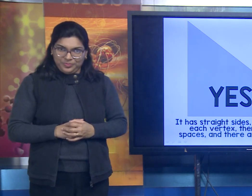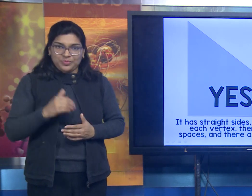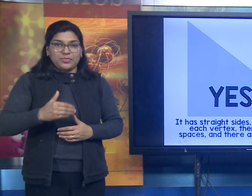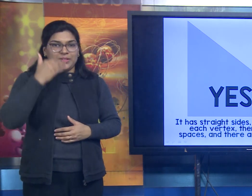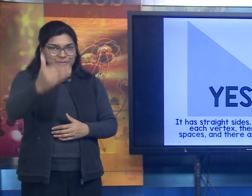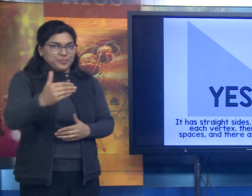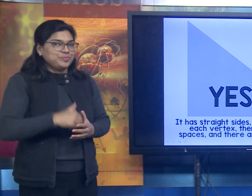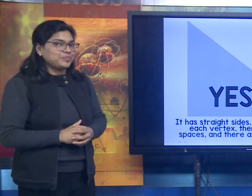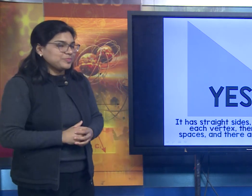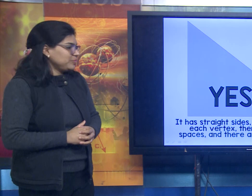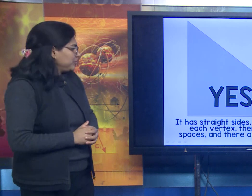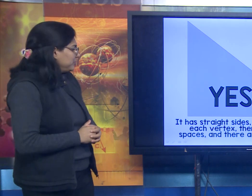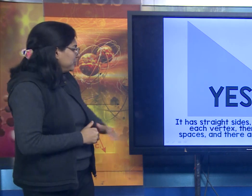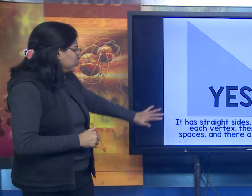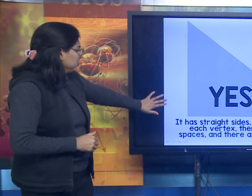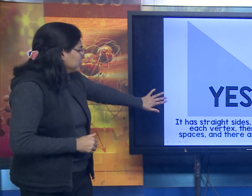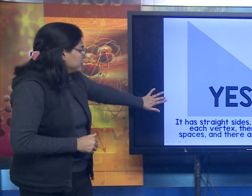is yes. Let us move further.